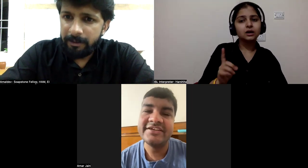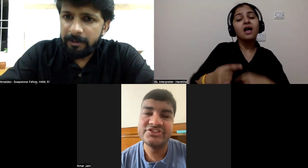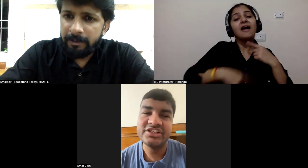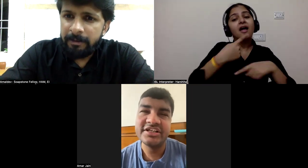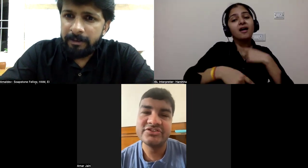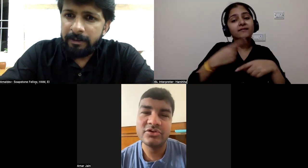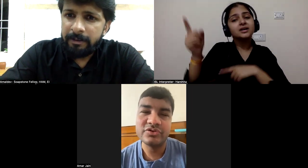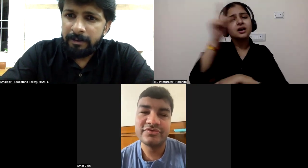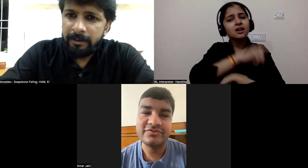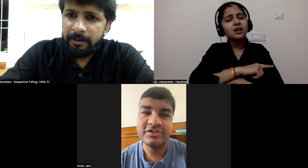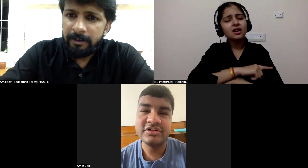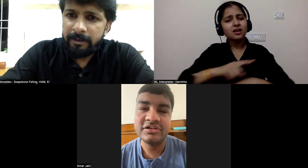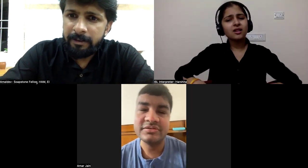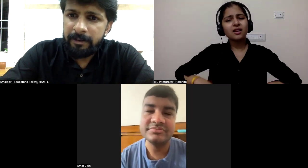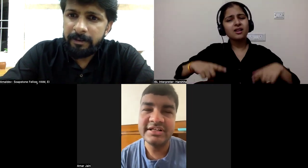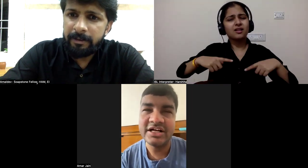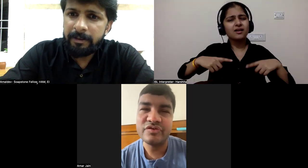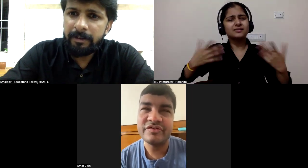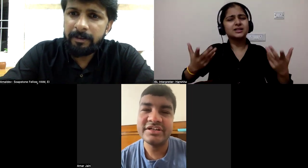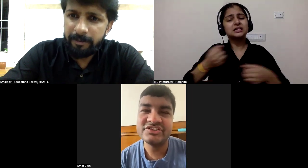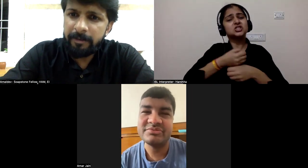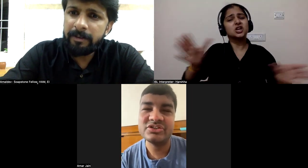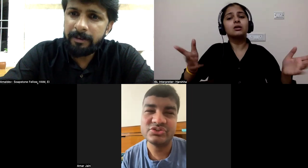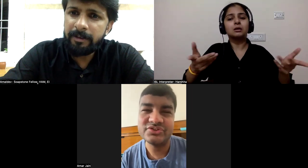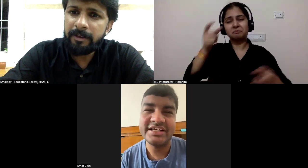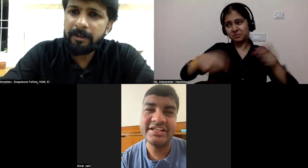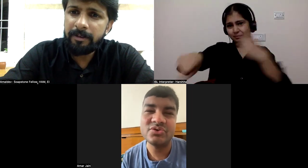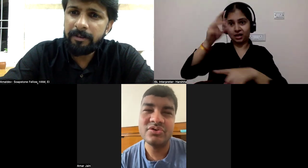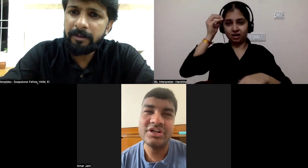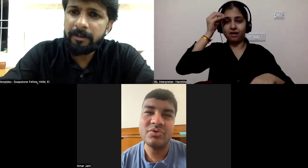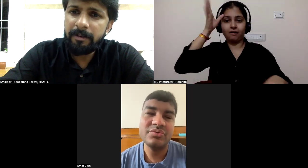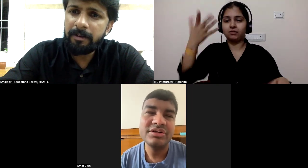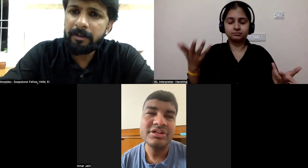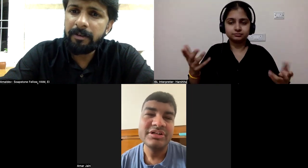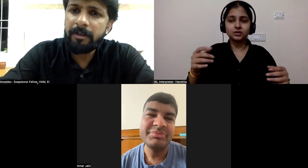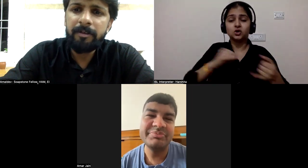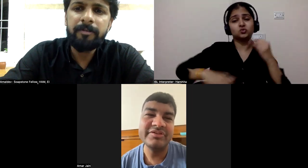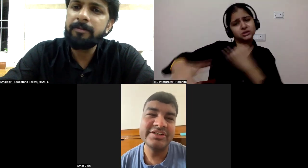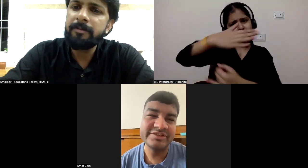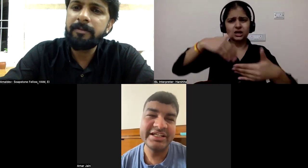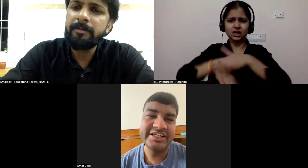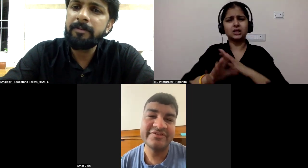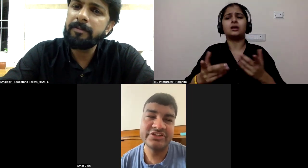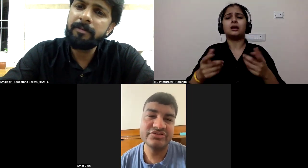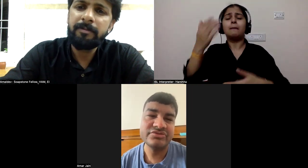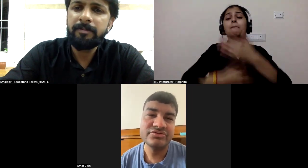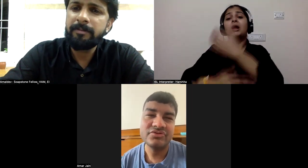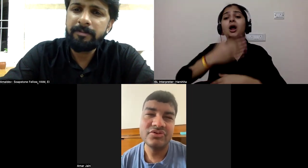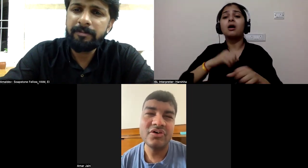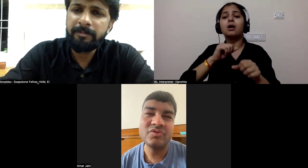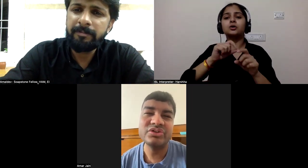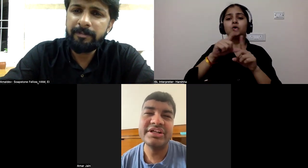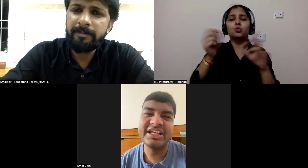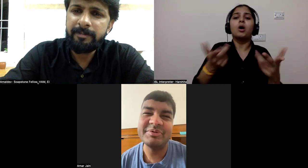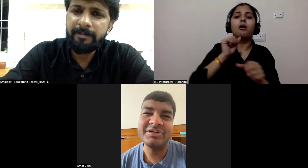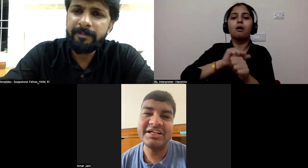day life, still there is a lot of lack of awareness amongst societies on how people with disabilities function